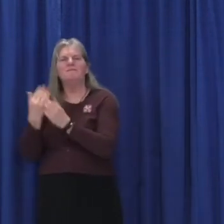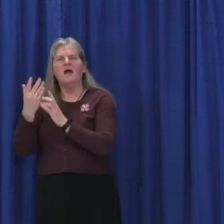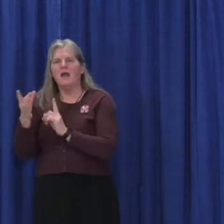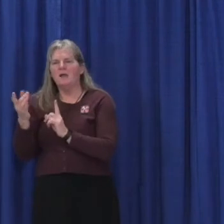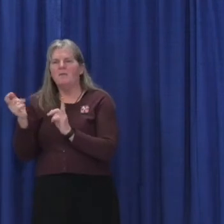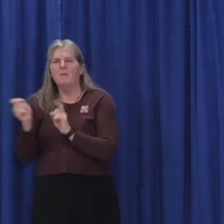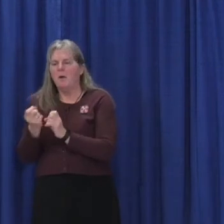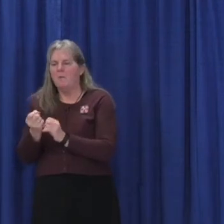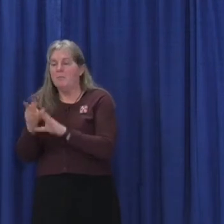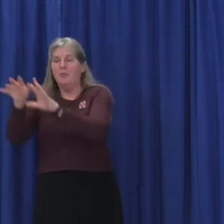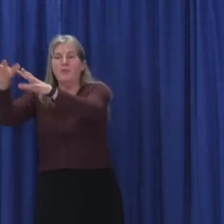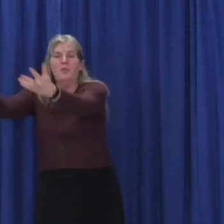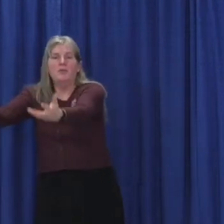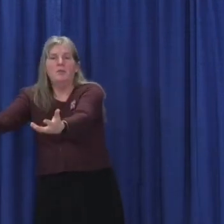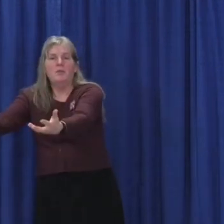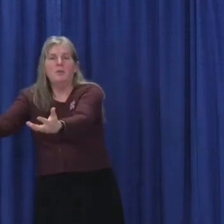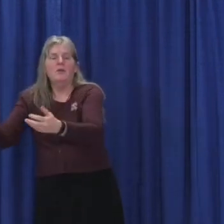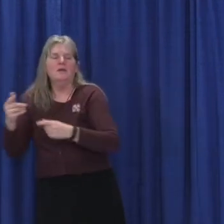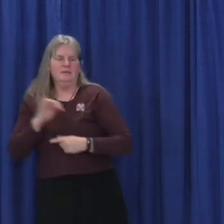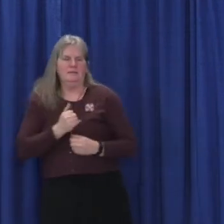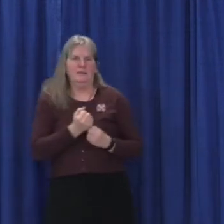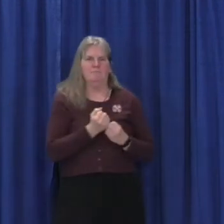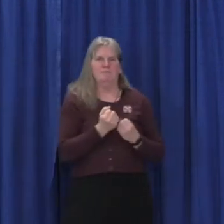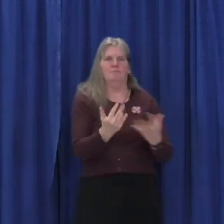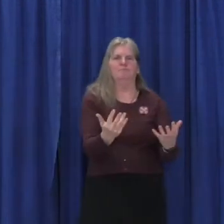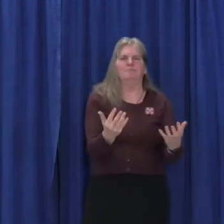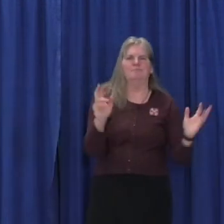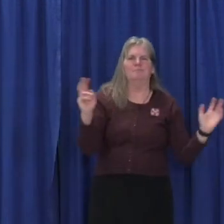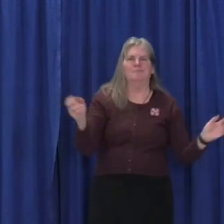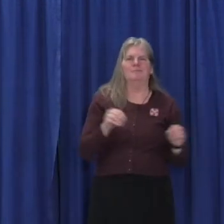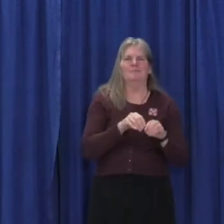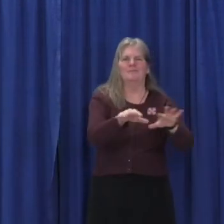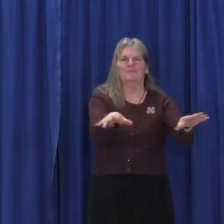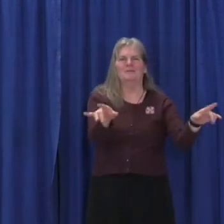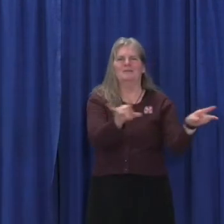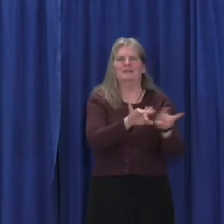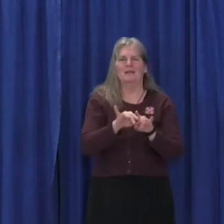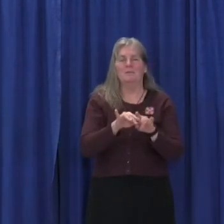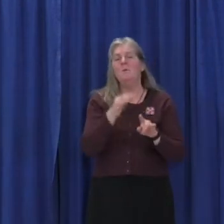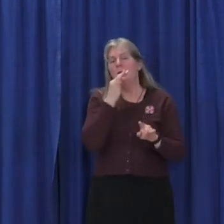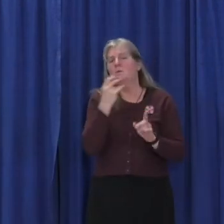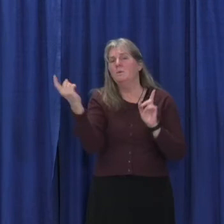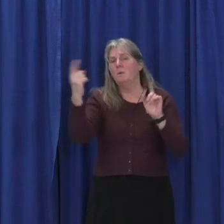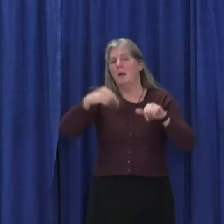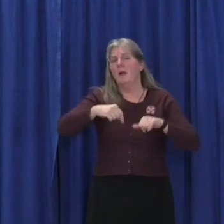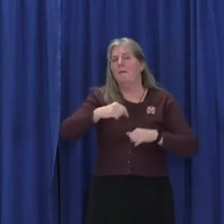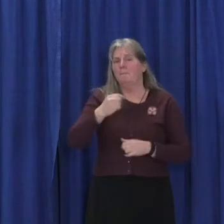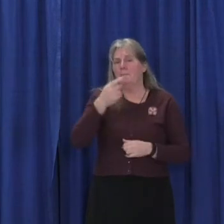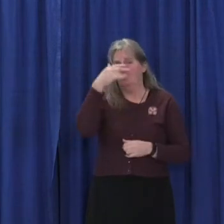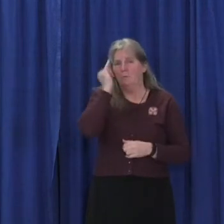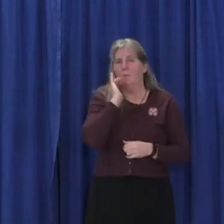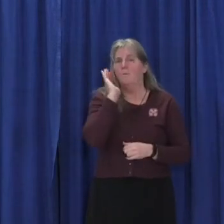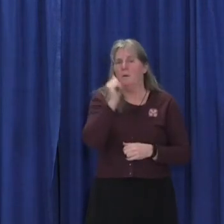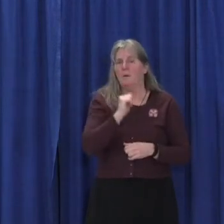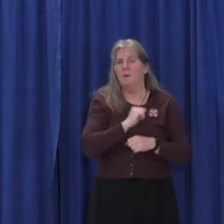parts of Canada. It's only a matter of time before Omicron comes here to Yukon.